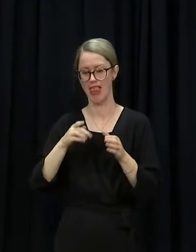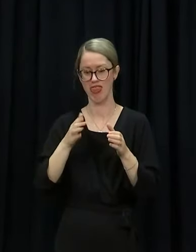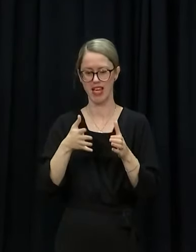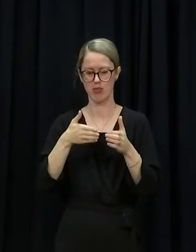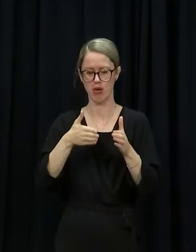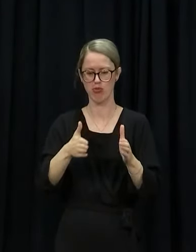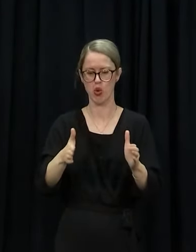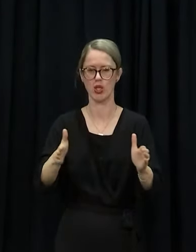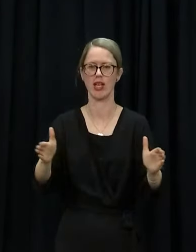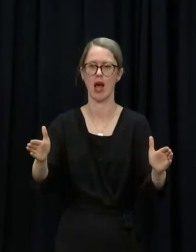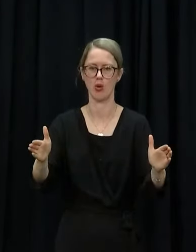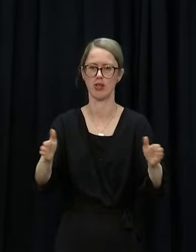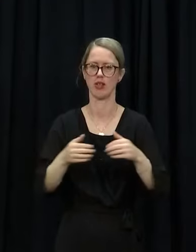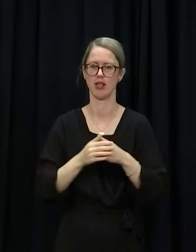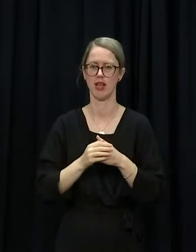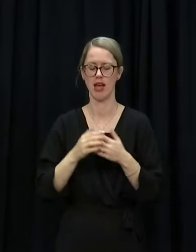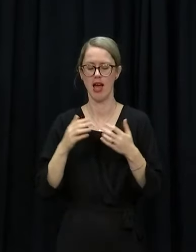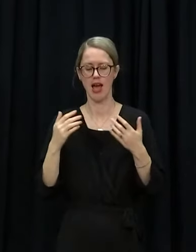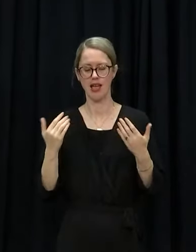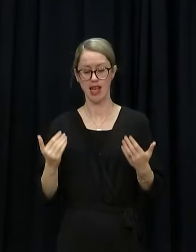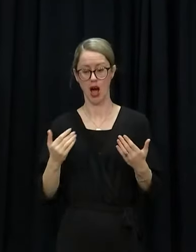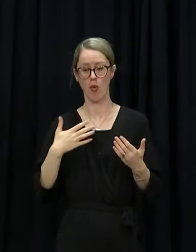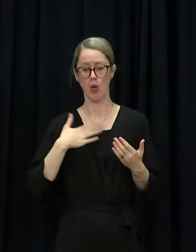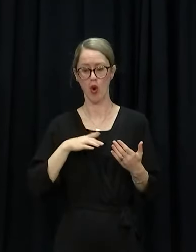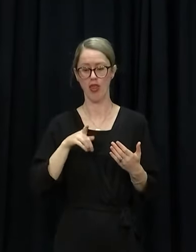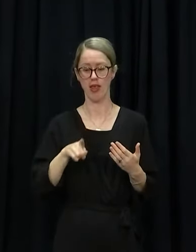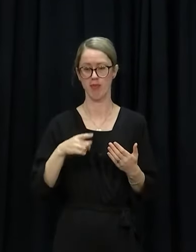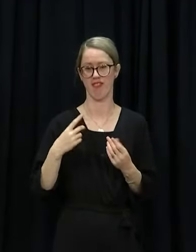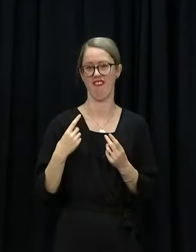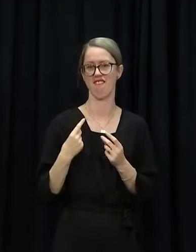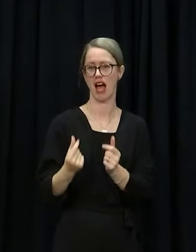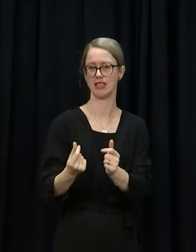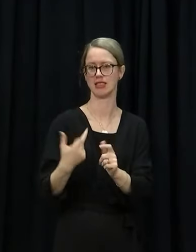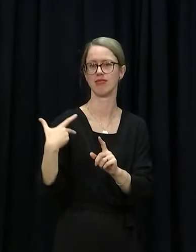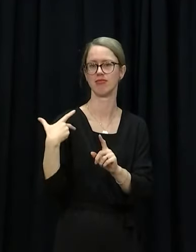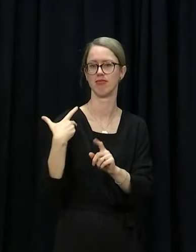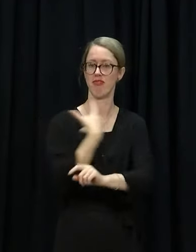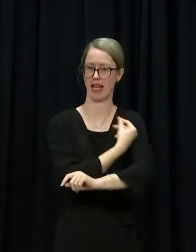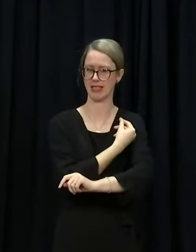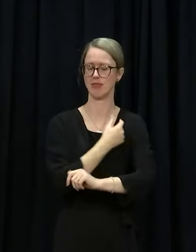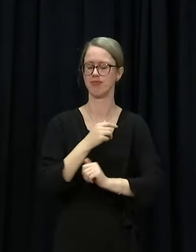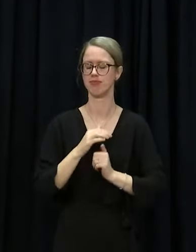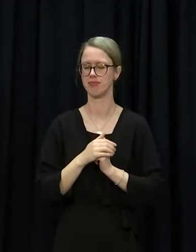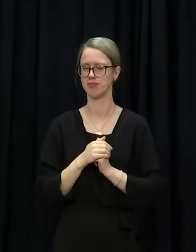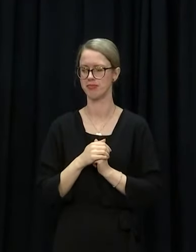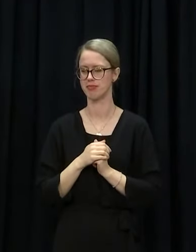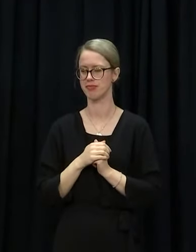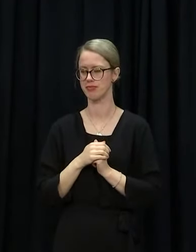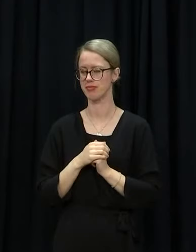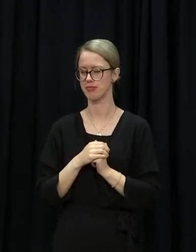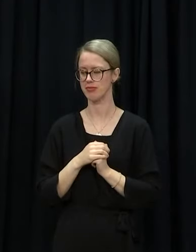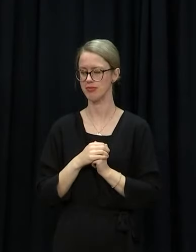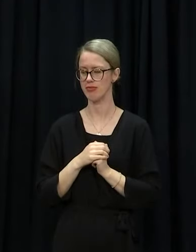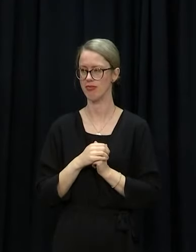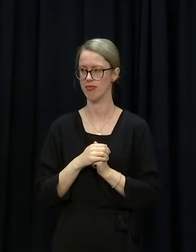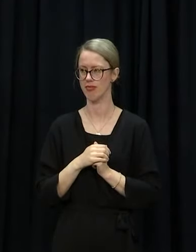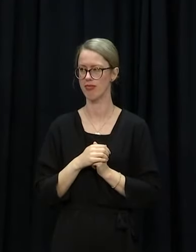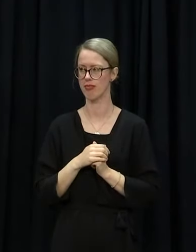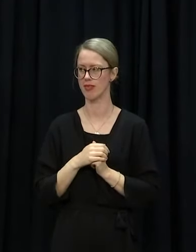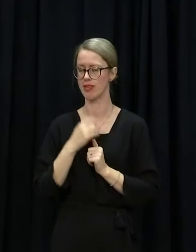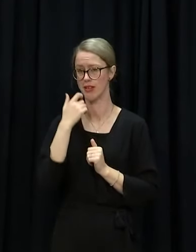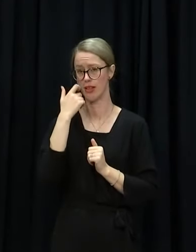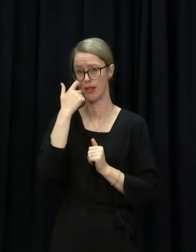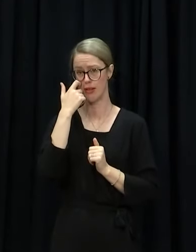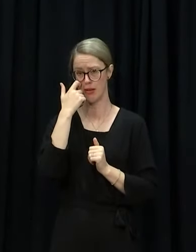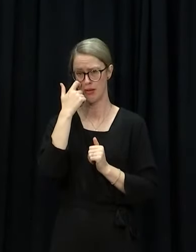So we are looking to now expedite then the large number of people who are at some point possibly